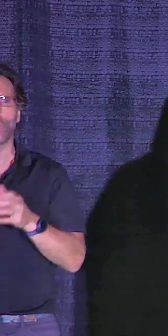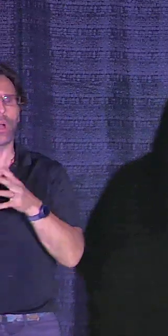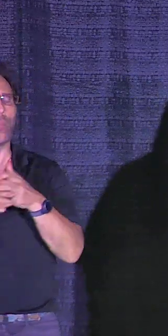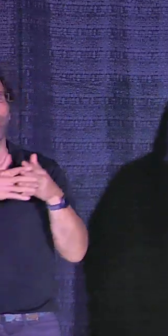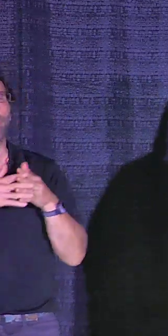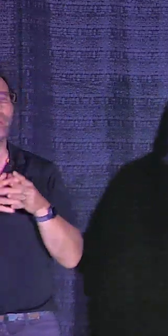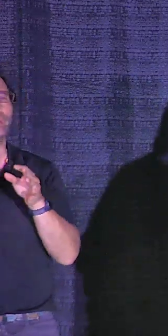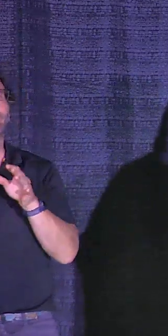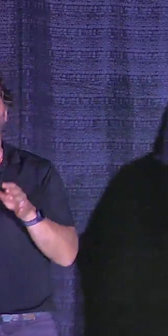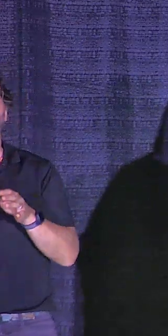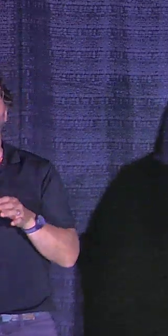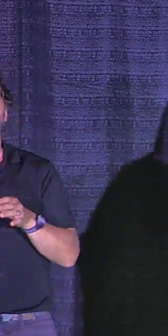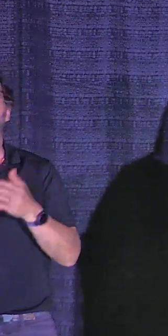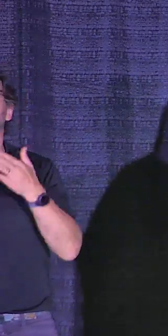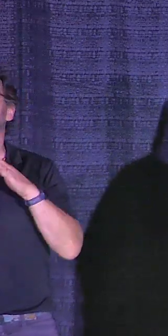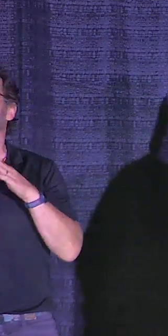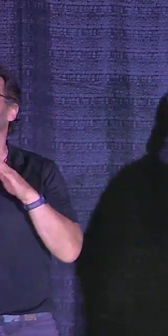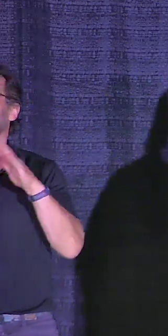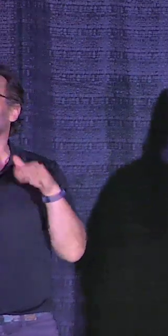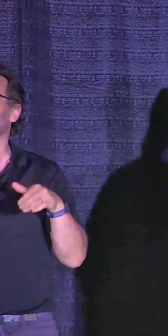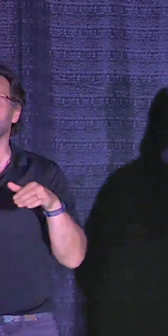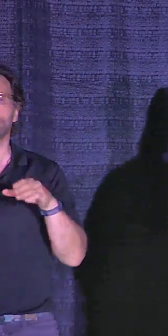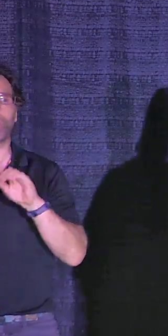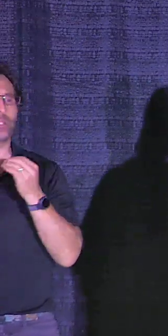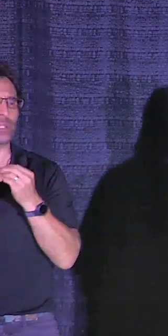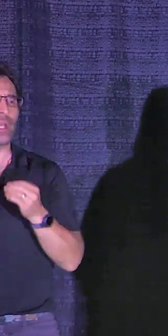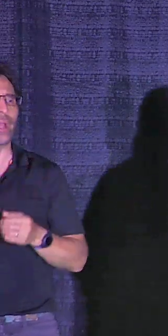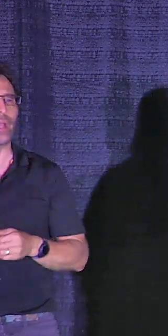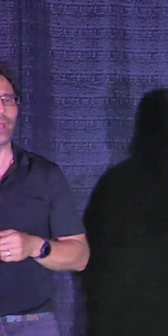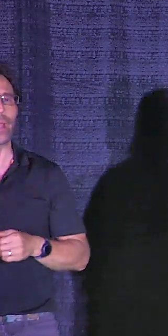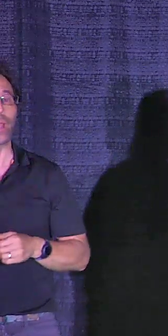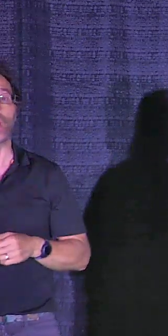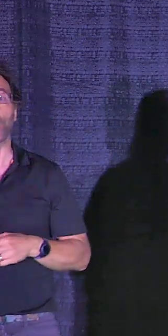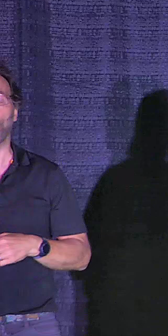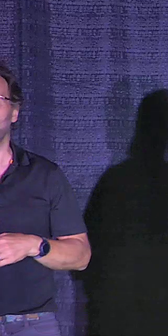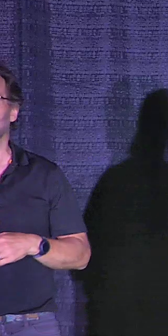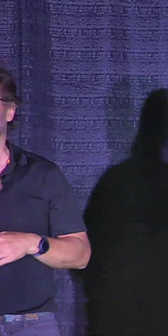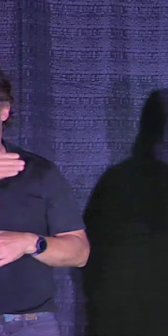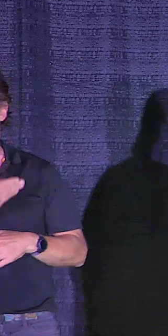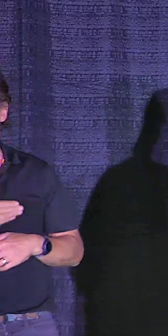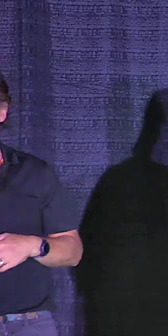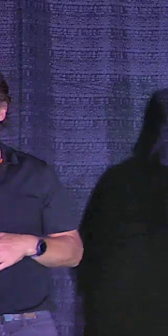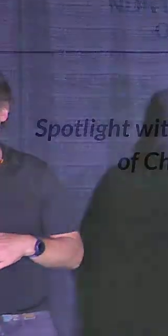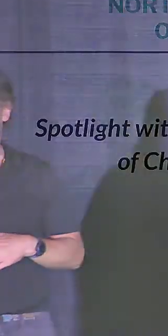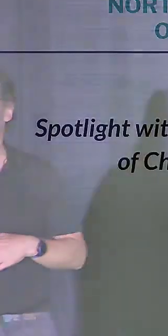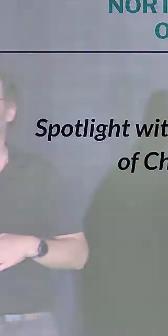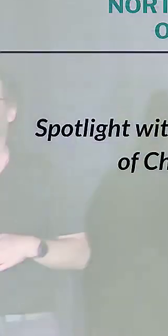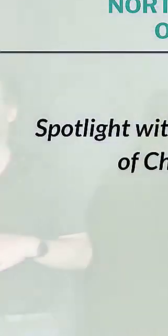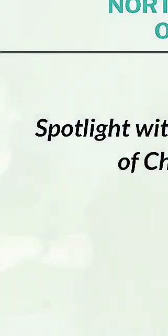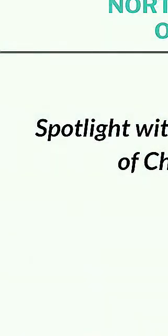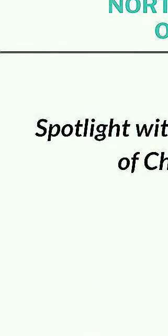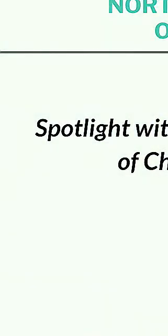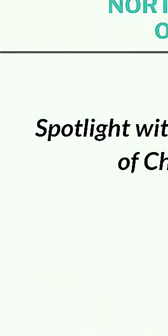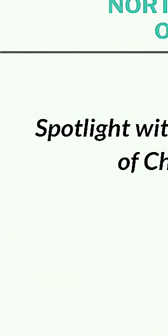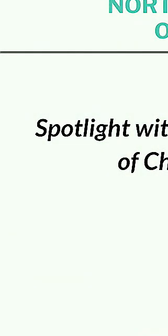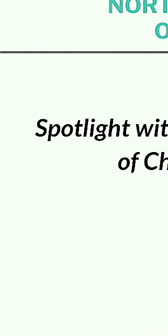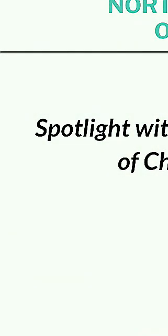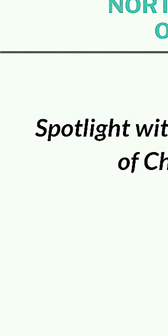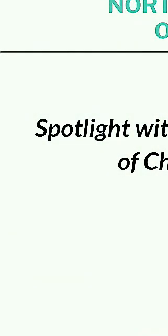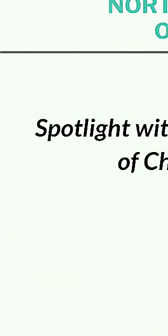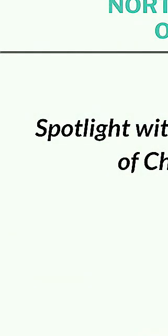Indian Community Housing Organization, or ACO, I'd like to welcome Leanne and company to come on